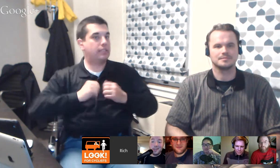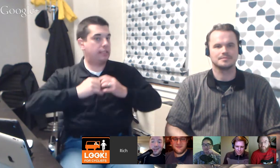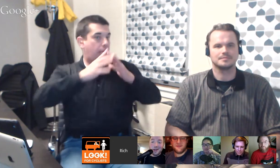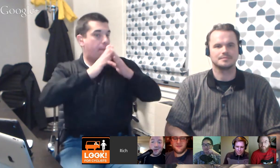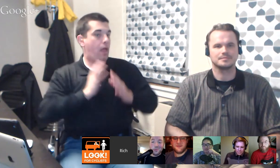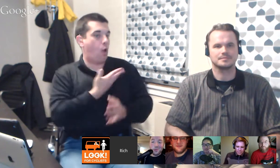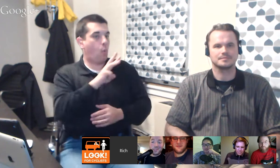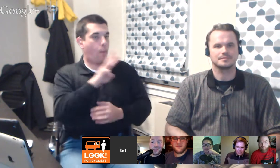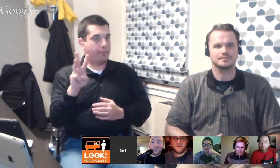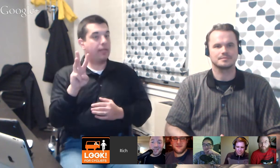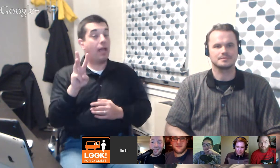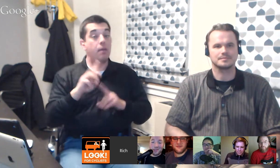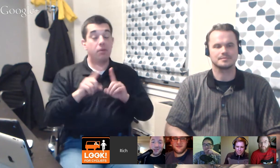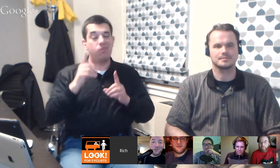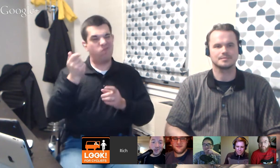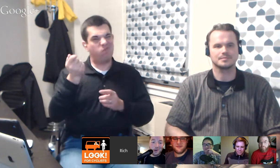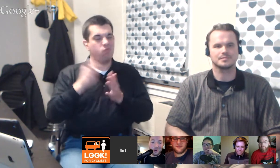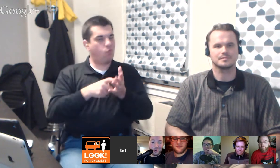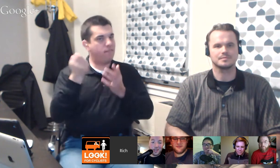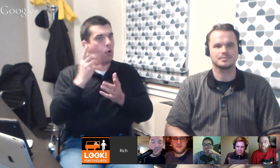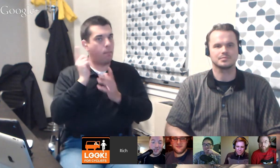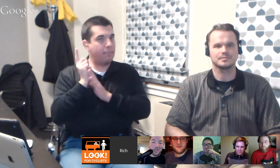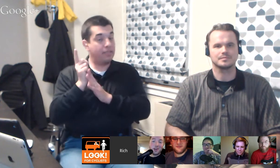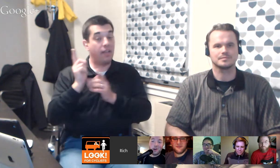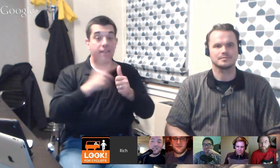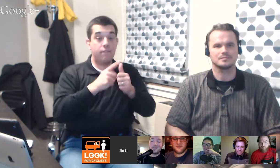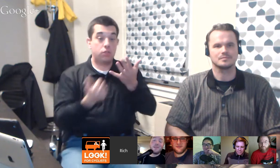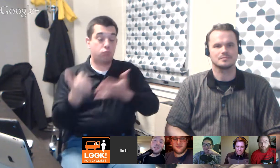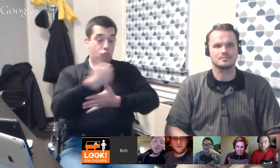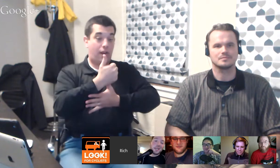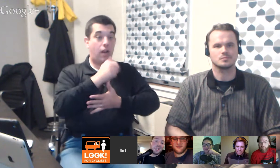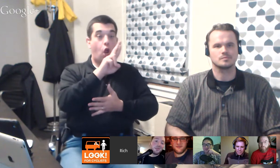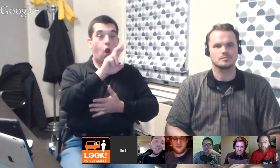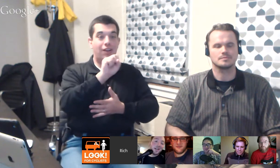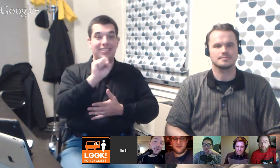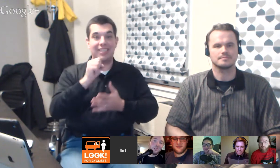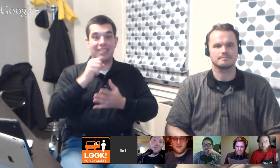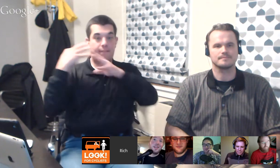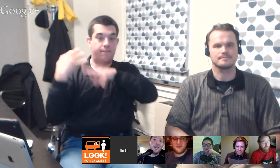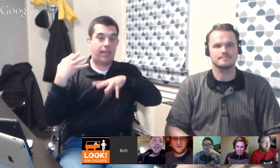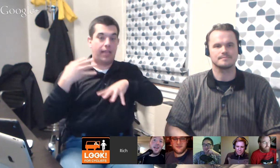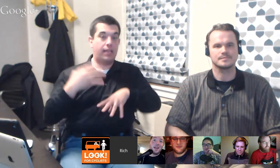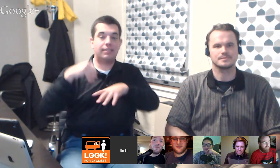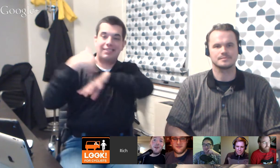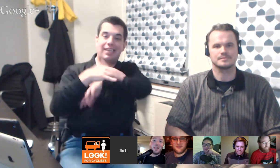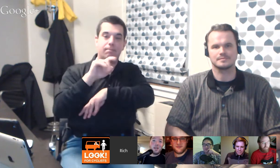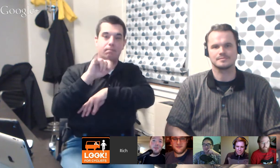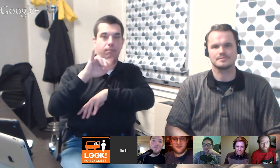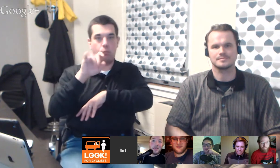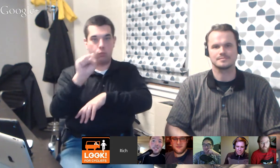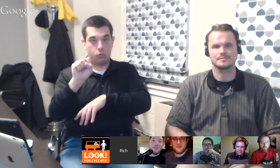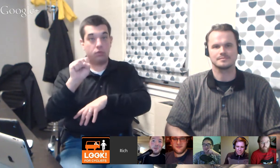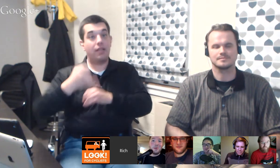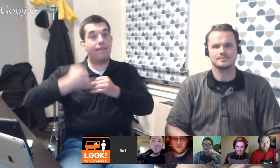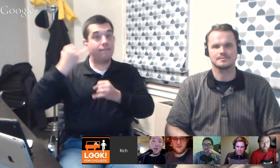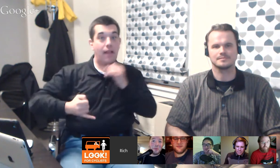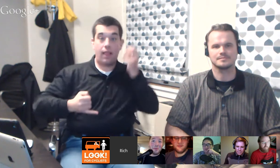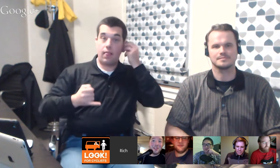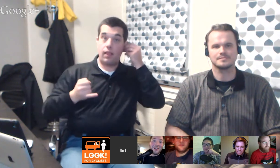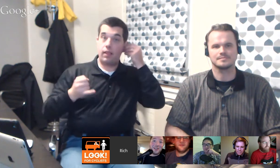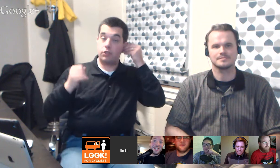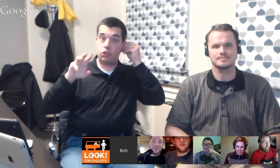website. But it's taken me a second. The first priority is to get an RSS feed so I can submit it to iTunes. And finally, James Mallison, who's been